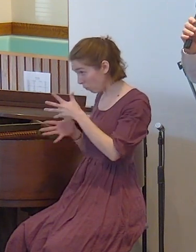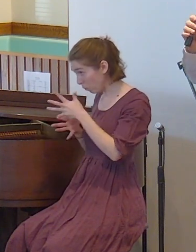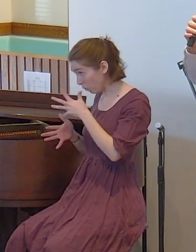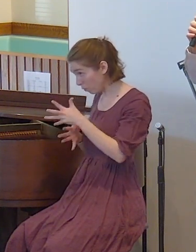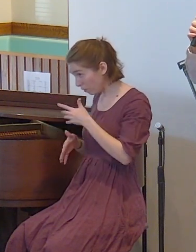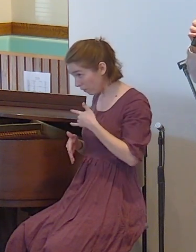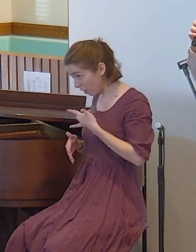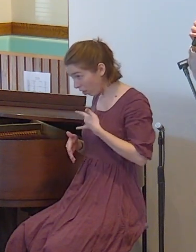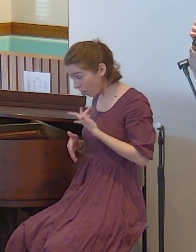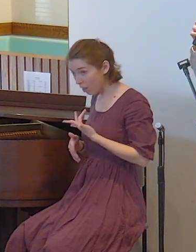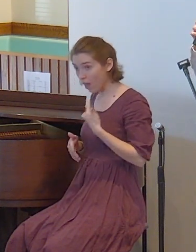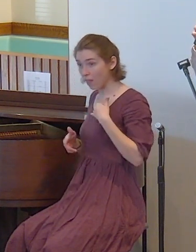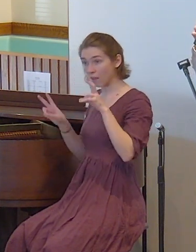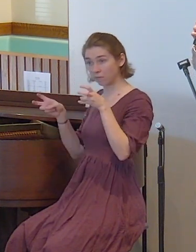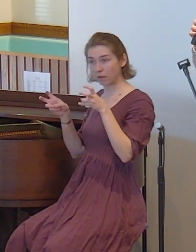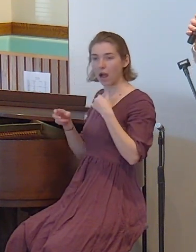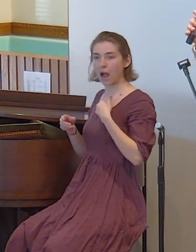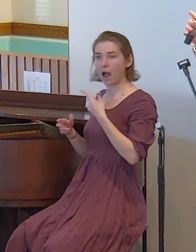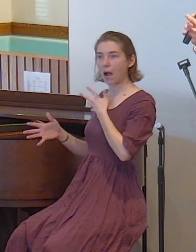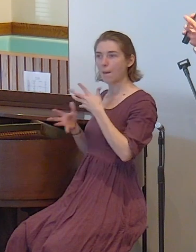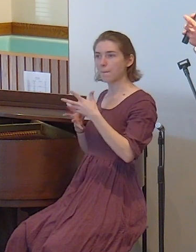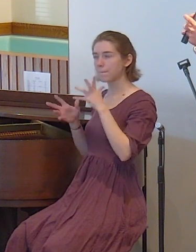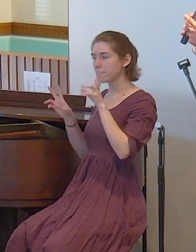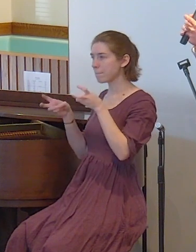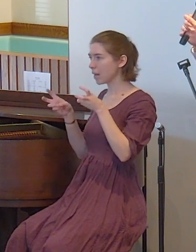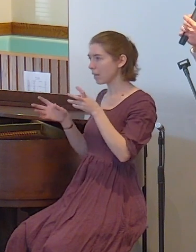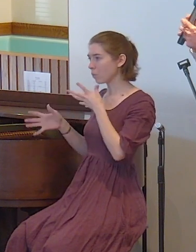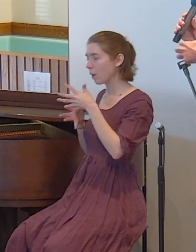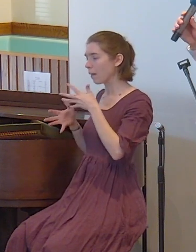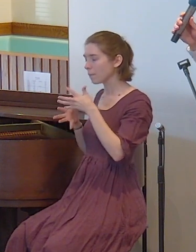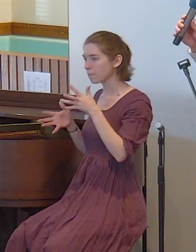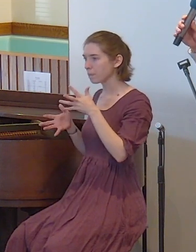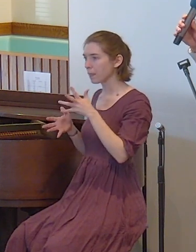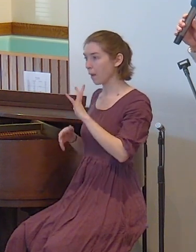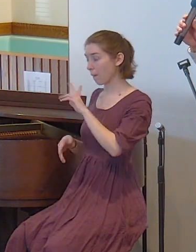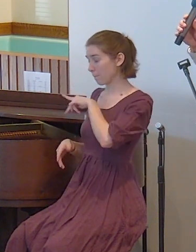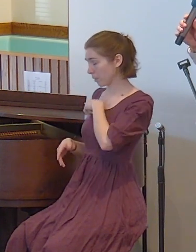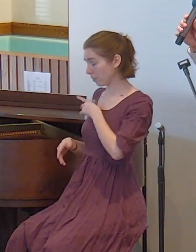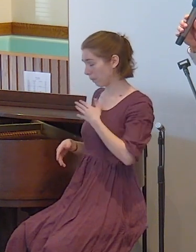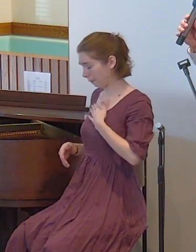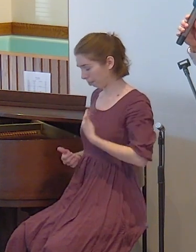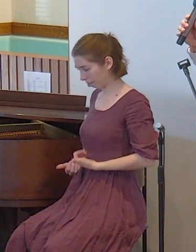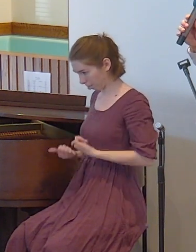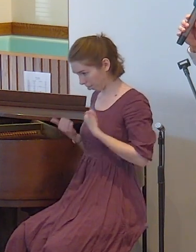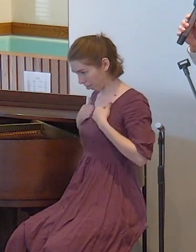And then I made the statement, I have felt the mighty wind blow personally